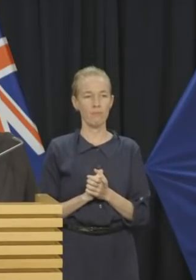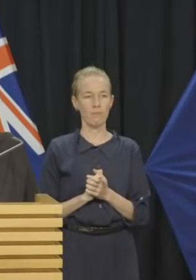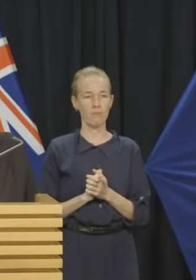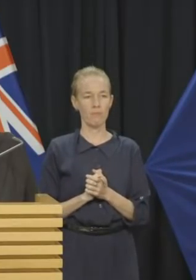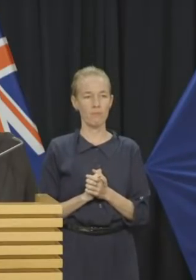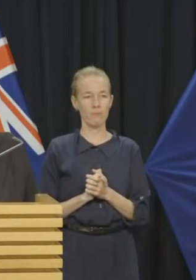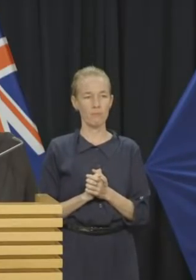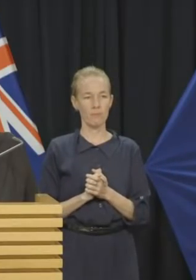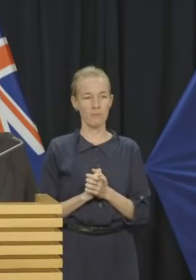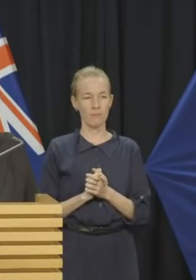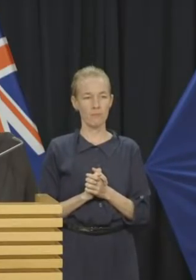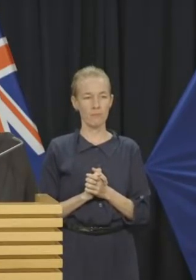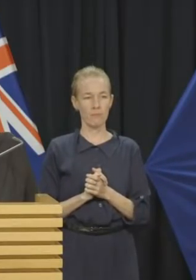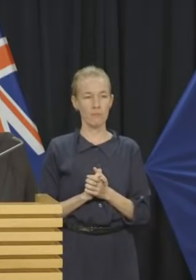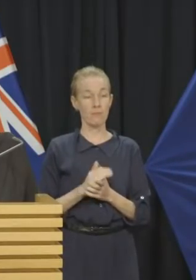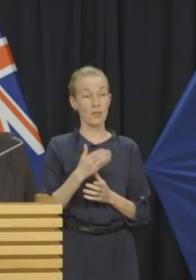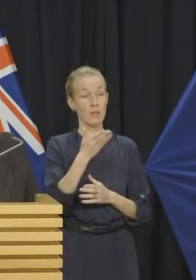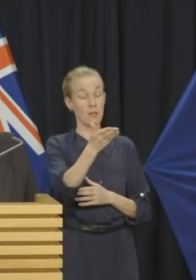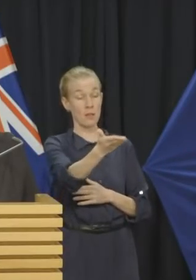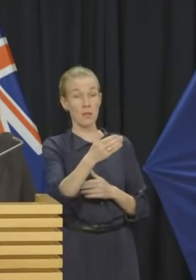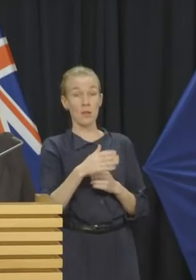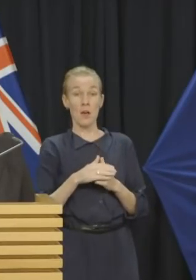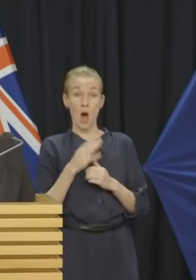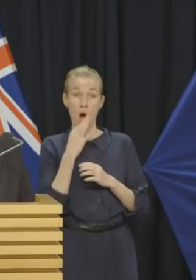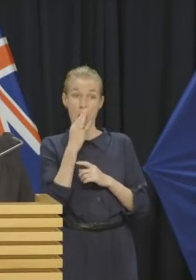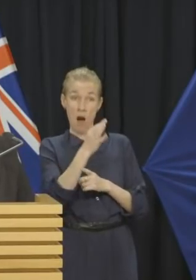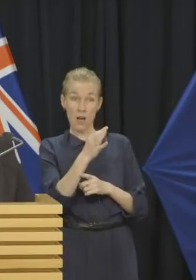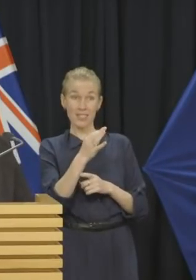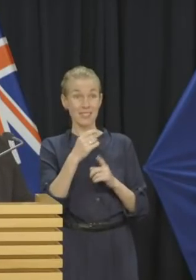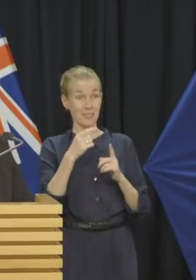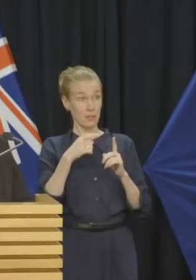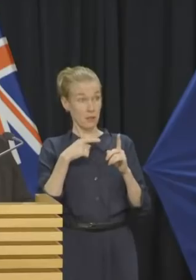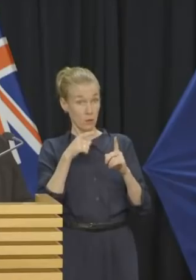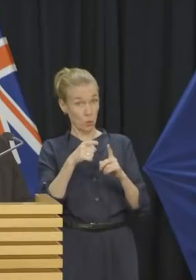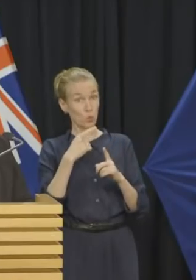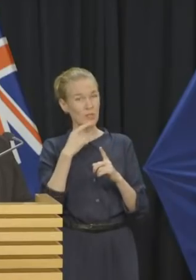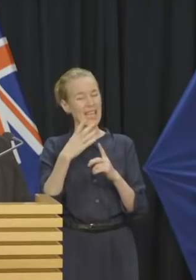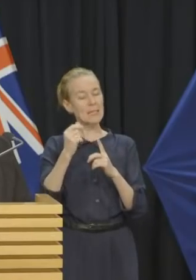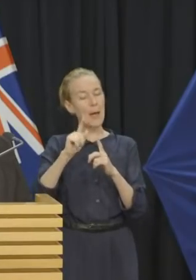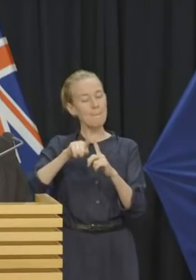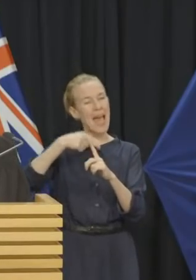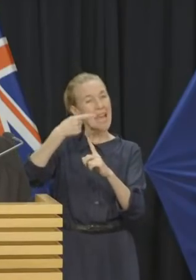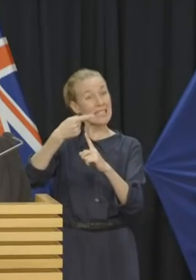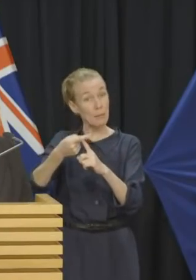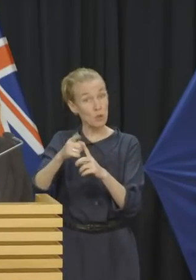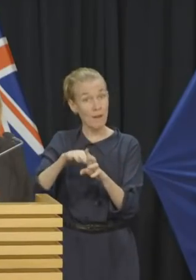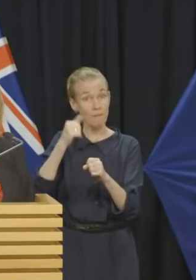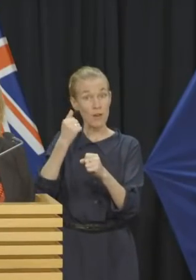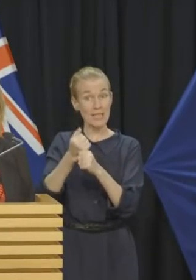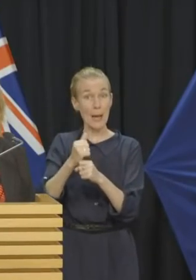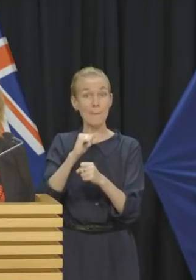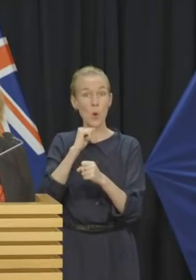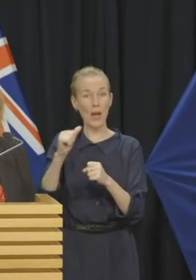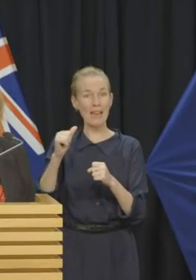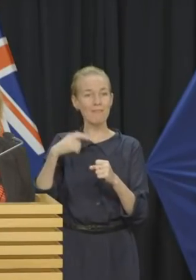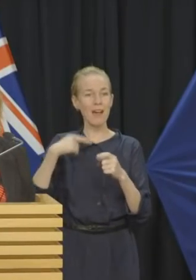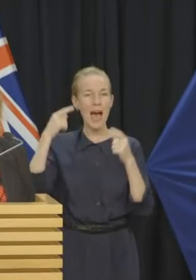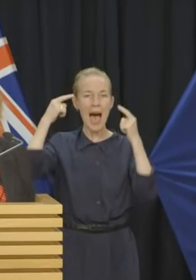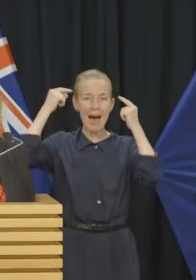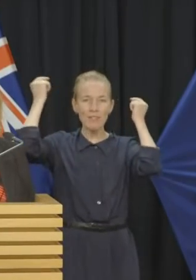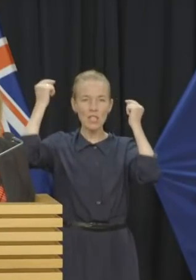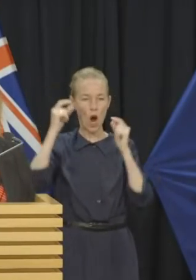that economic exemptions like the Avatar mob, you haven't actually filled them yet? No, there have been regimes, but this sets up